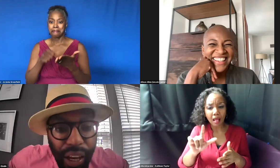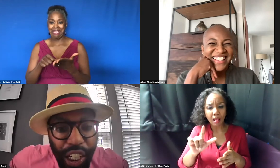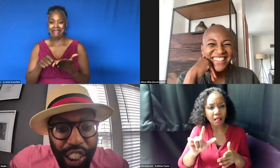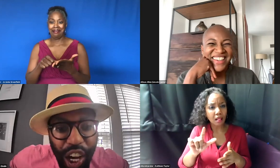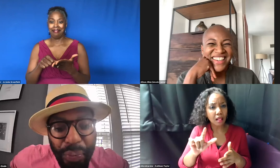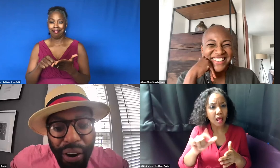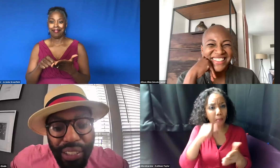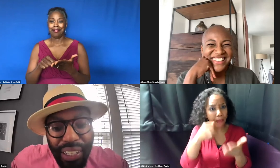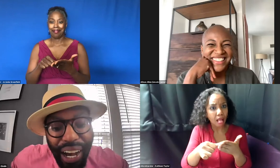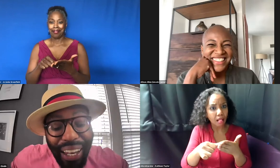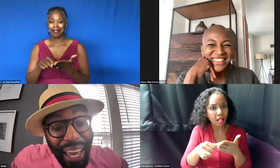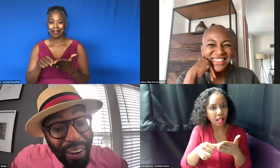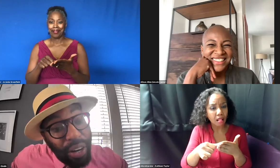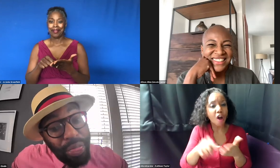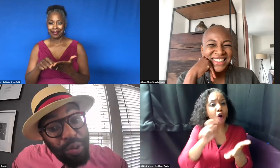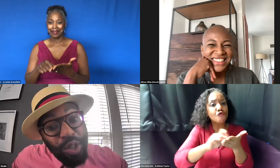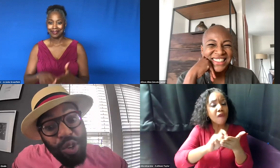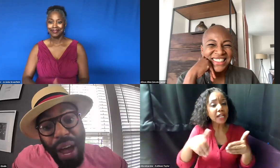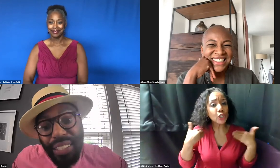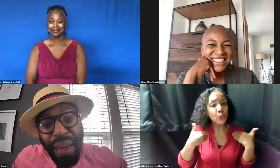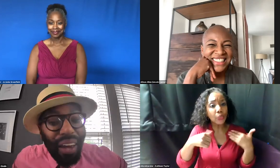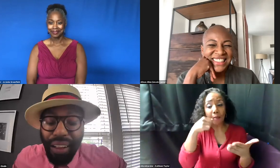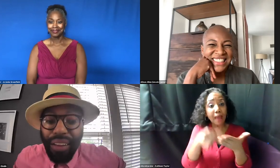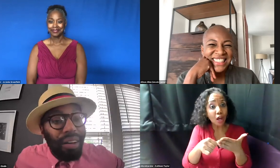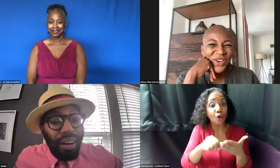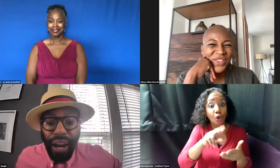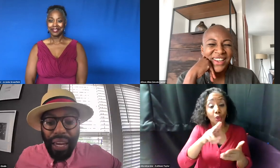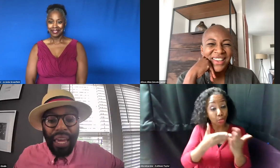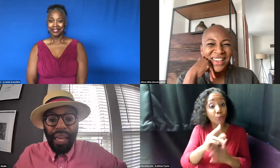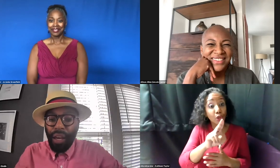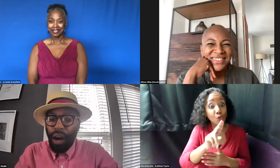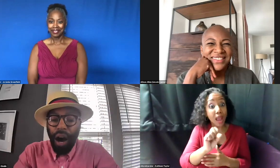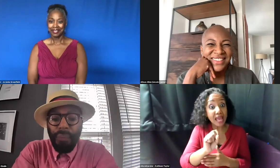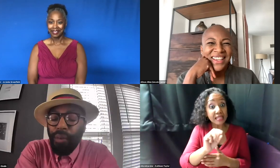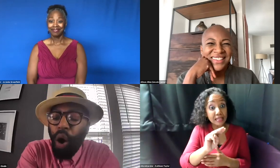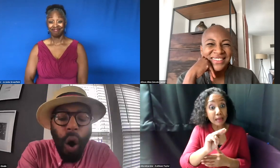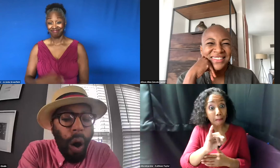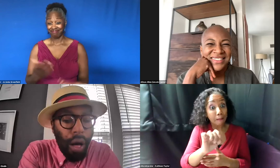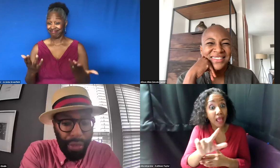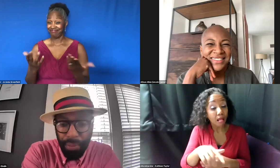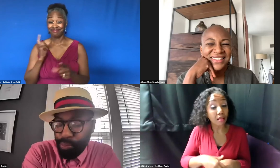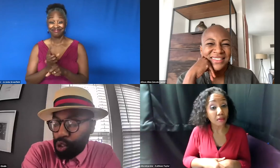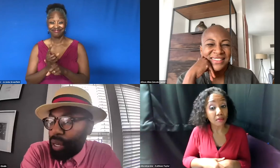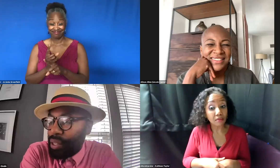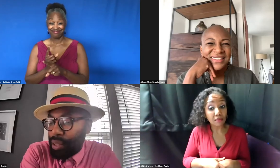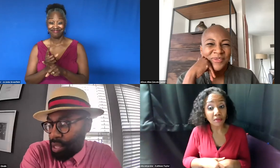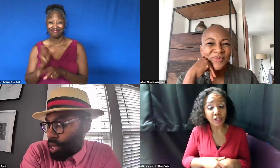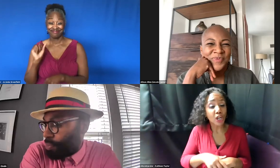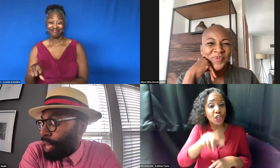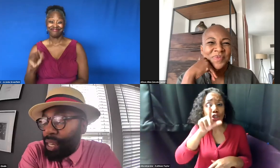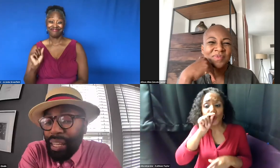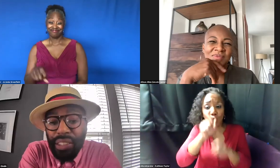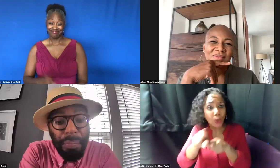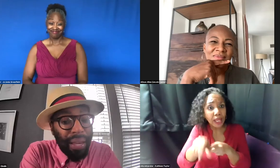Write a young person a letter through US mail. Right? There you go. Call them, tweet